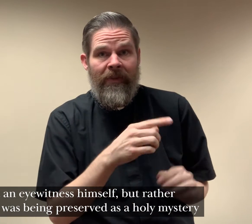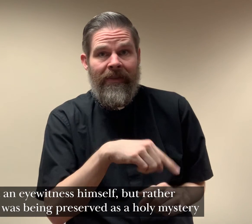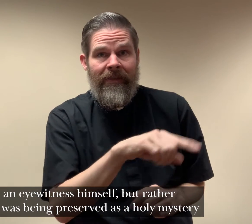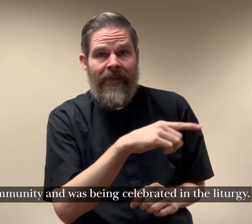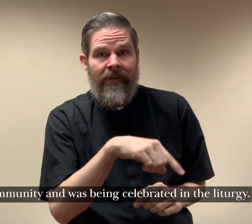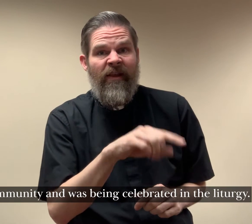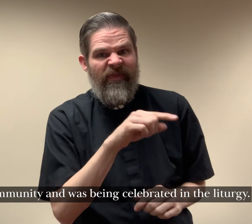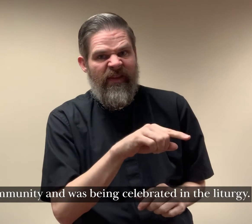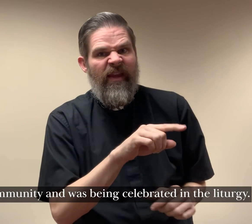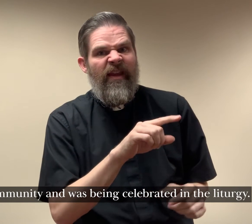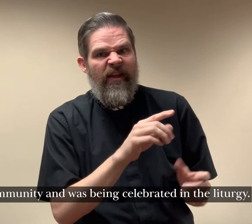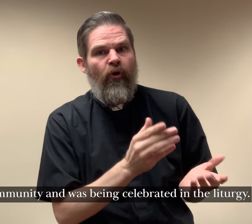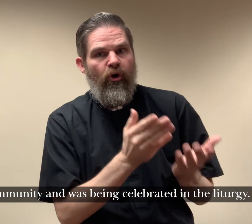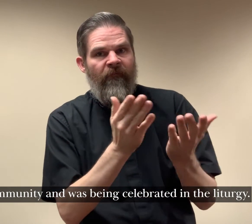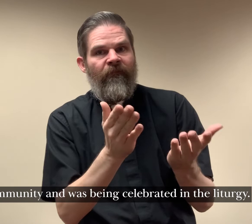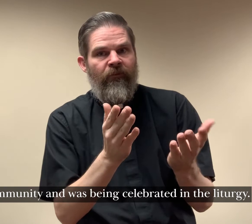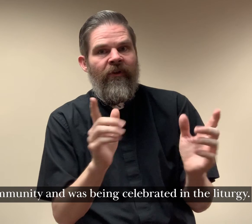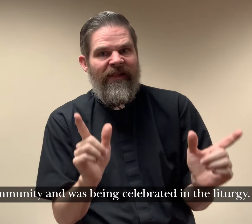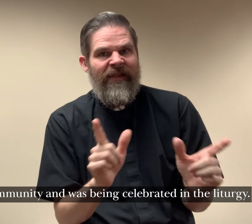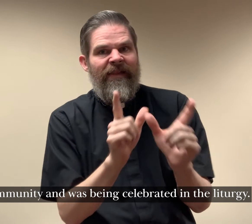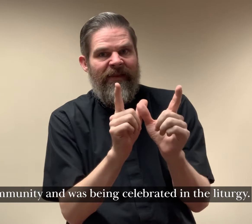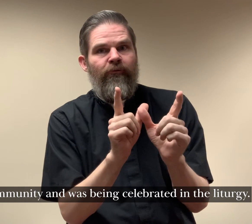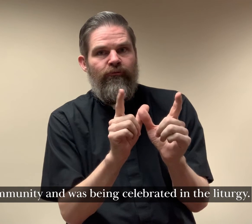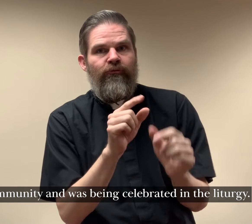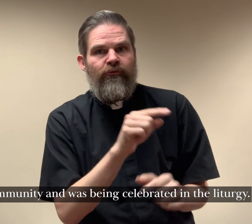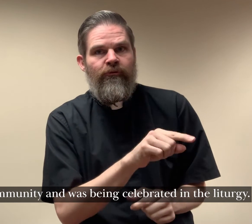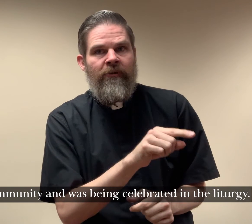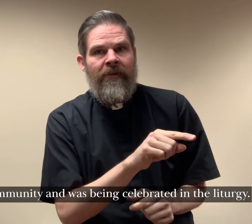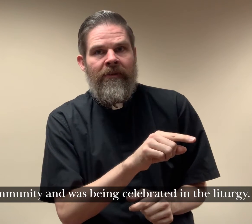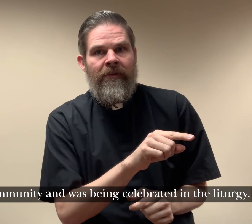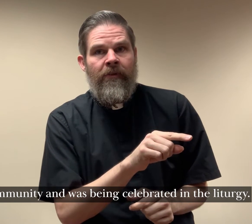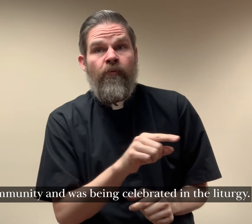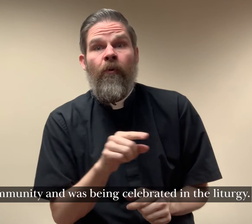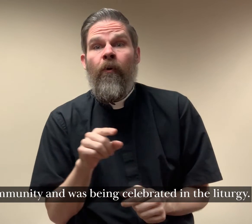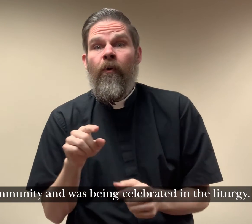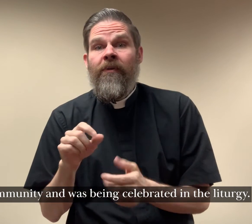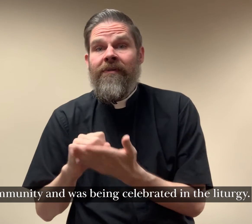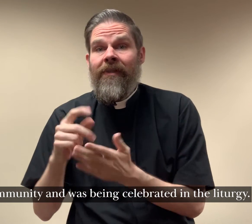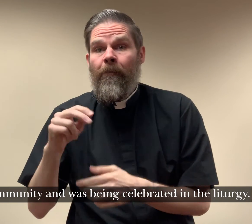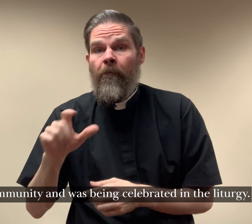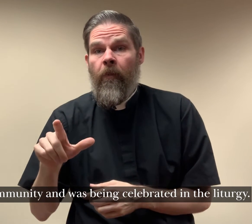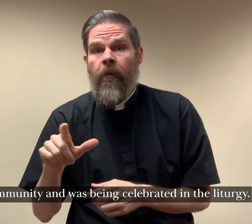by the young Christian community and was being celebrated in the liturgy.